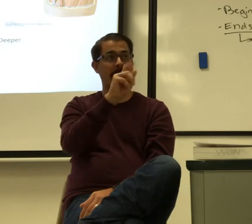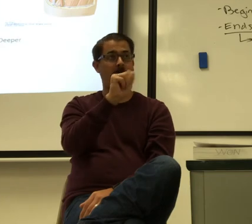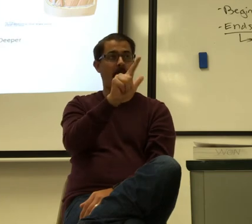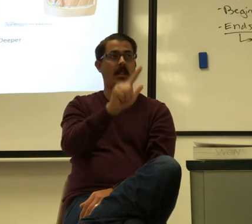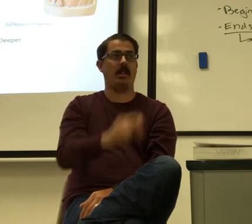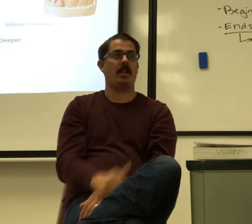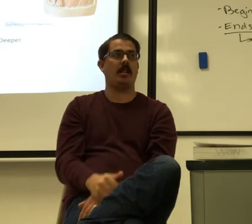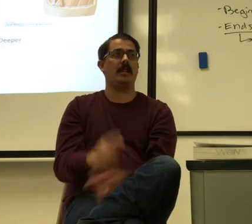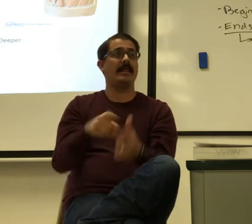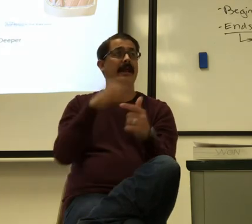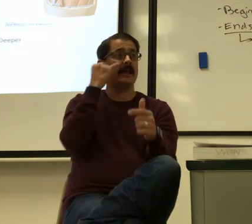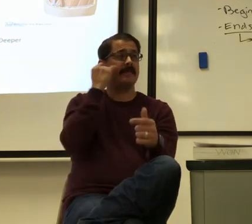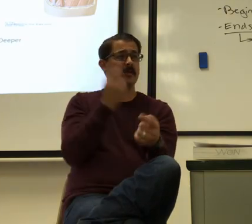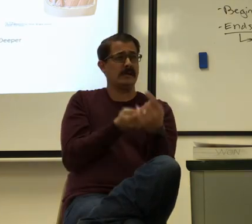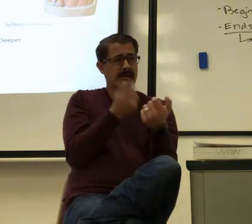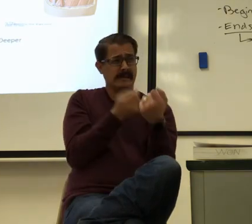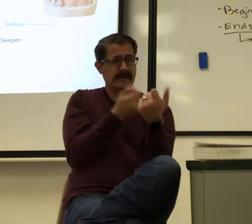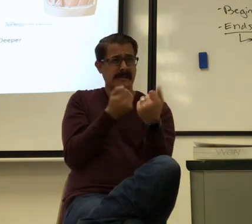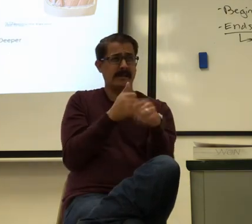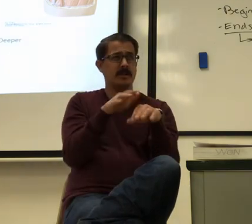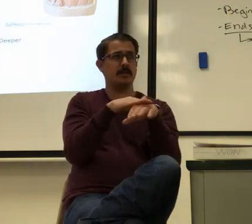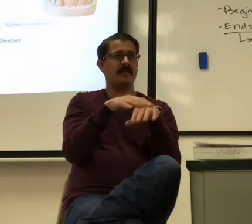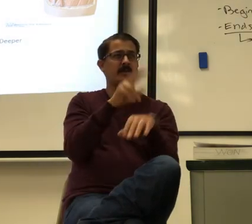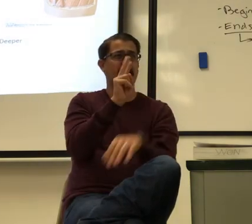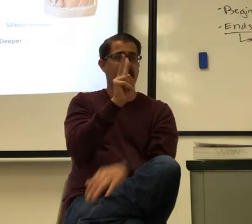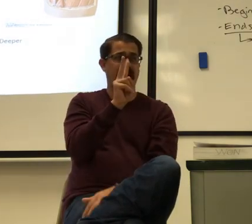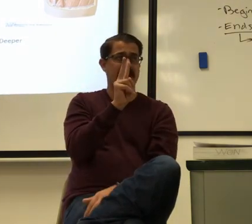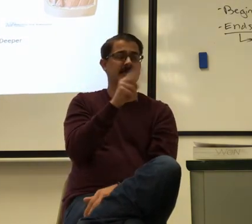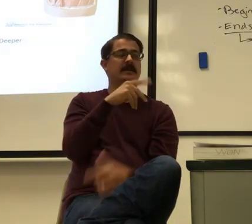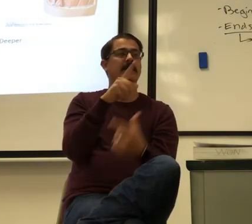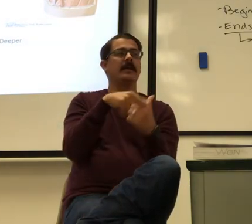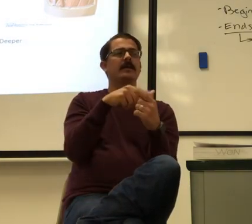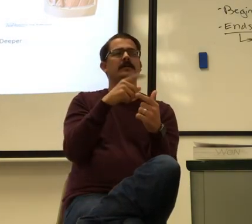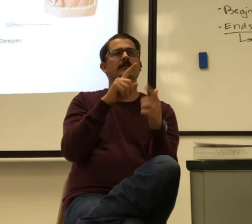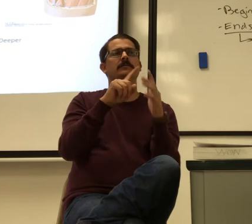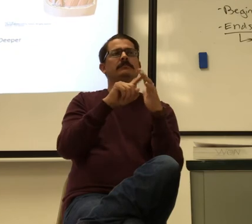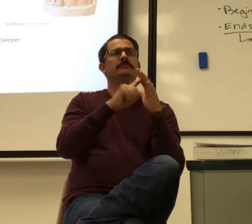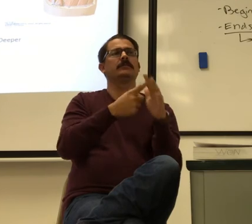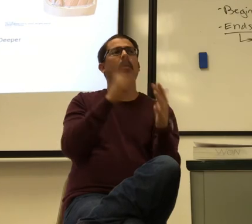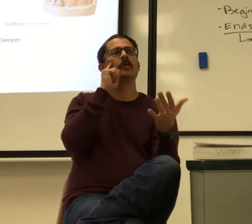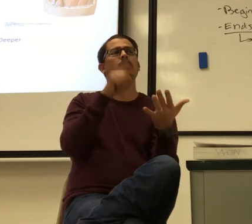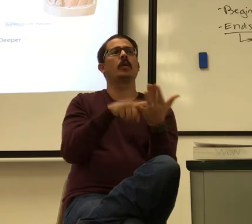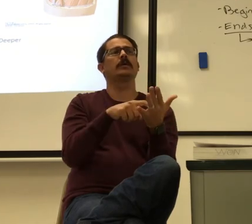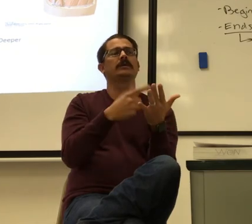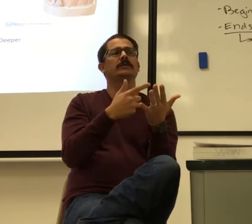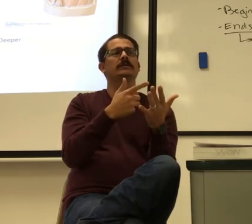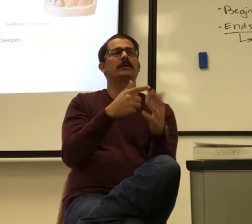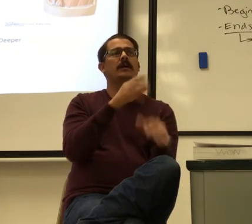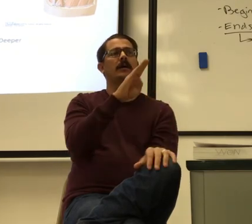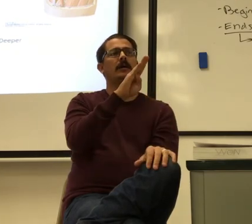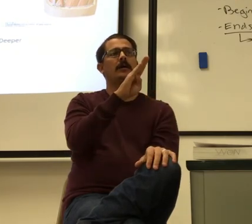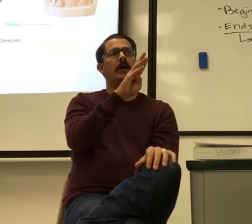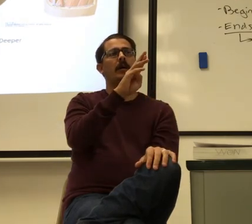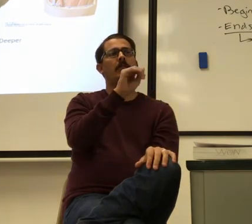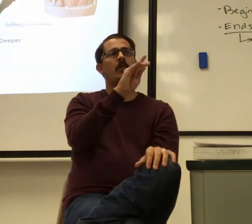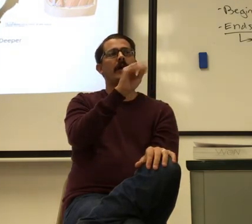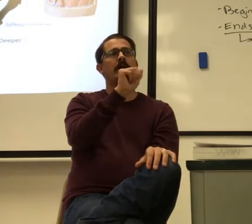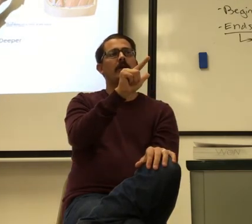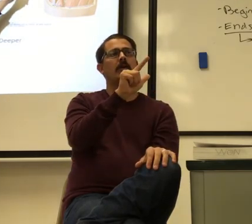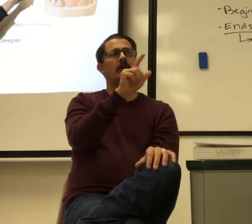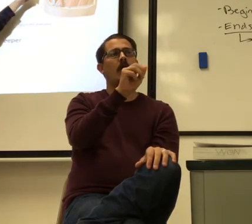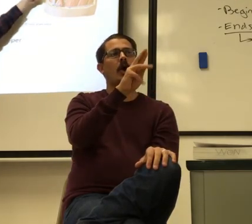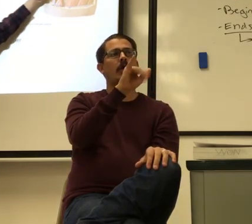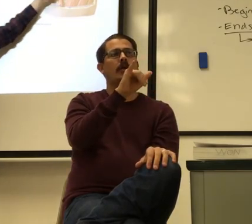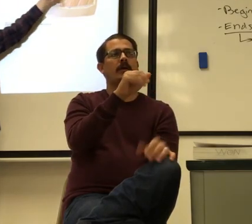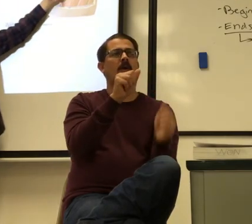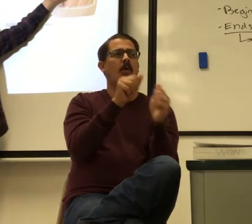But if you then dissect away the superficial veins, you can start to see the brachial artery. It runs with the